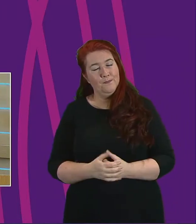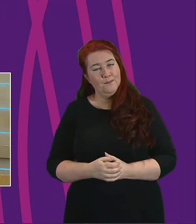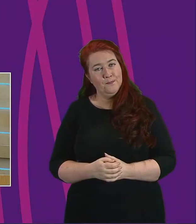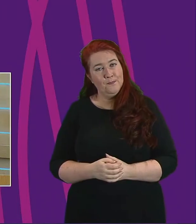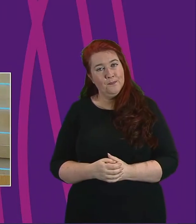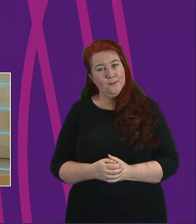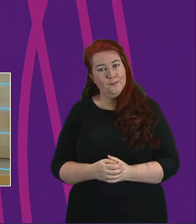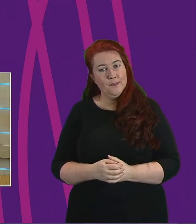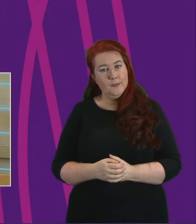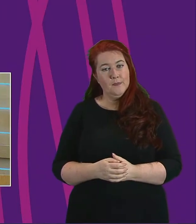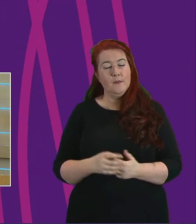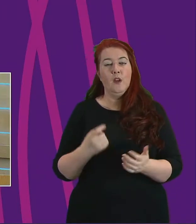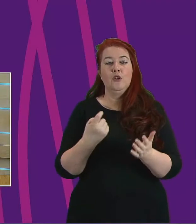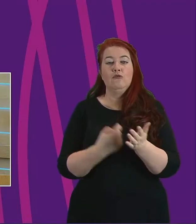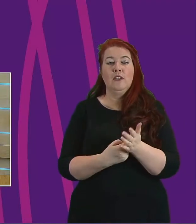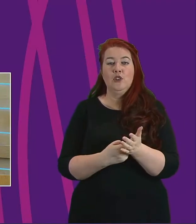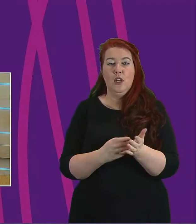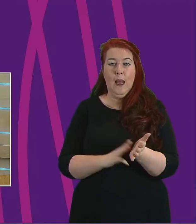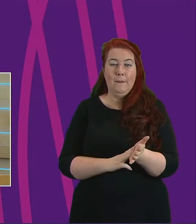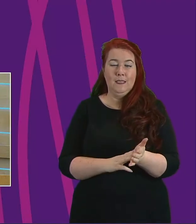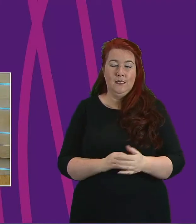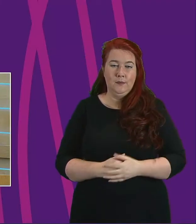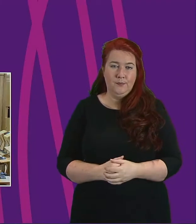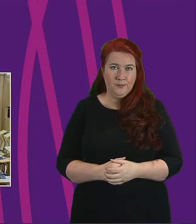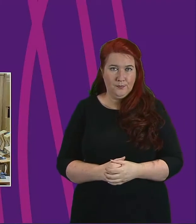Rachel Hamilton, to be followed by Christine Graham.